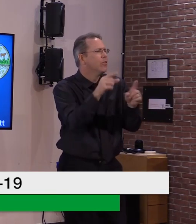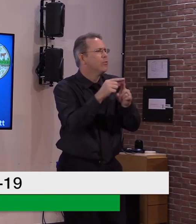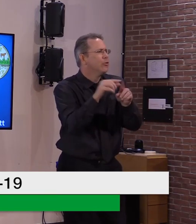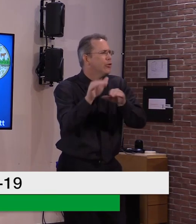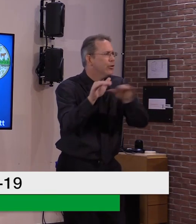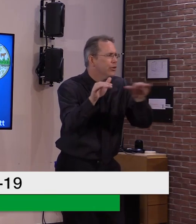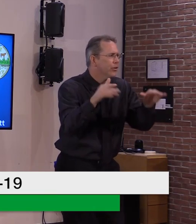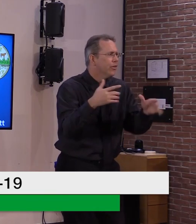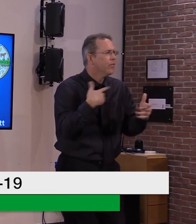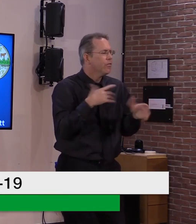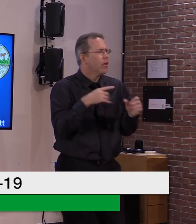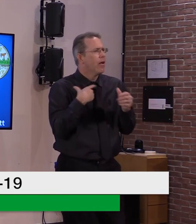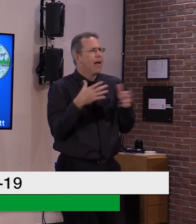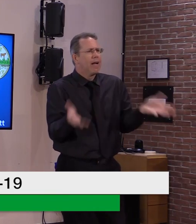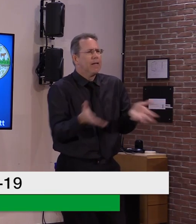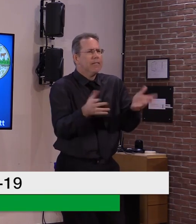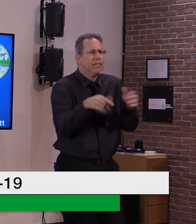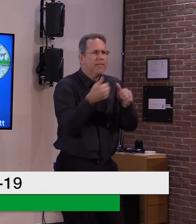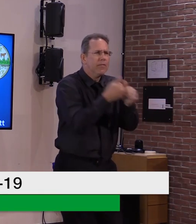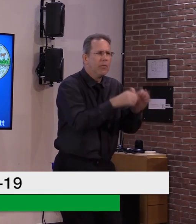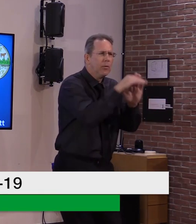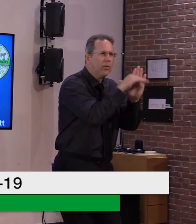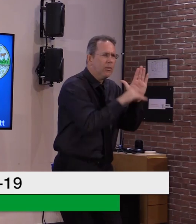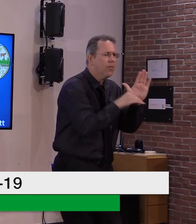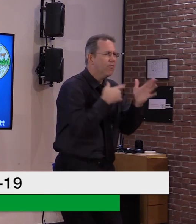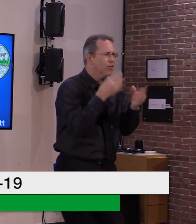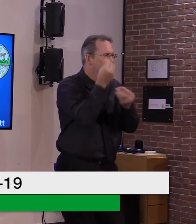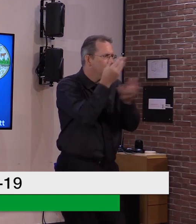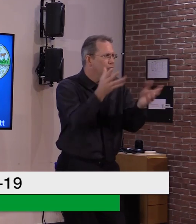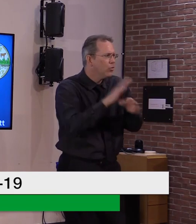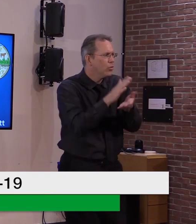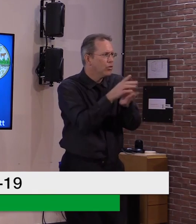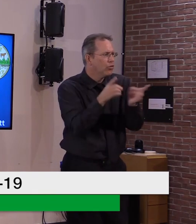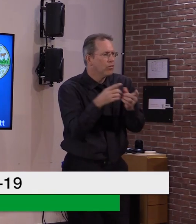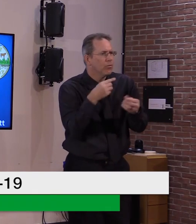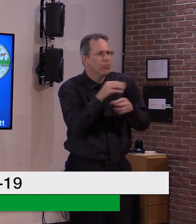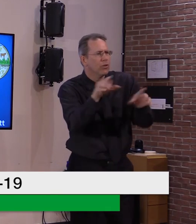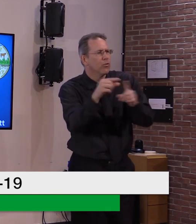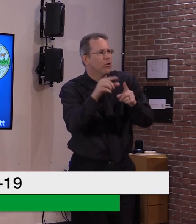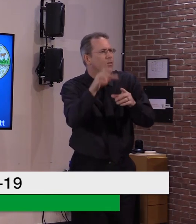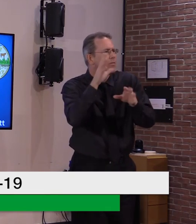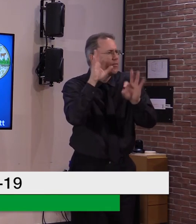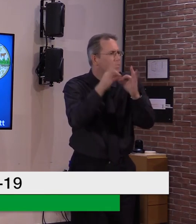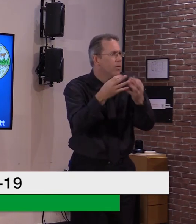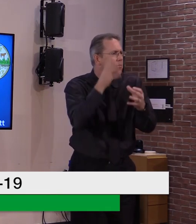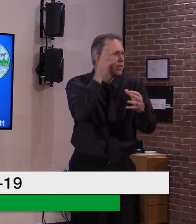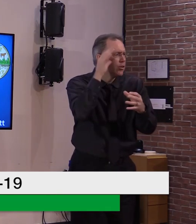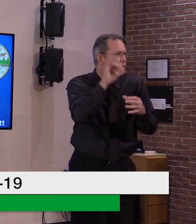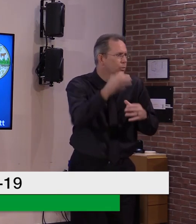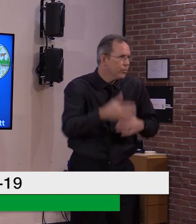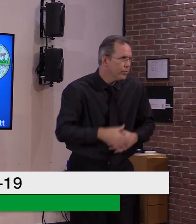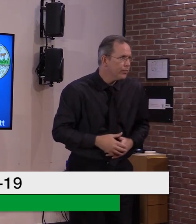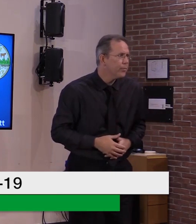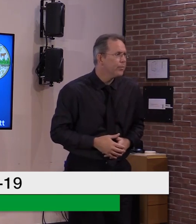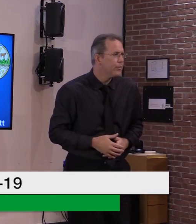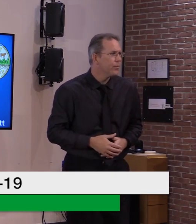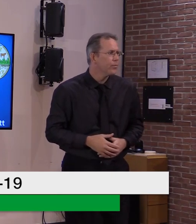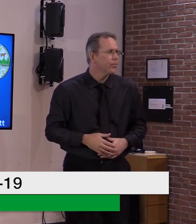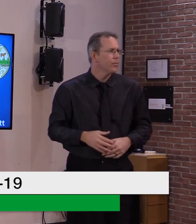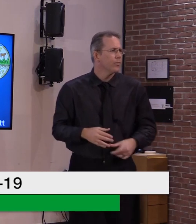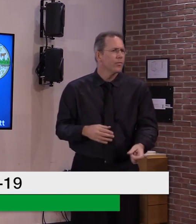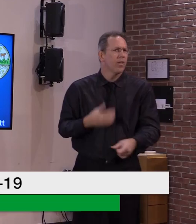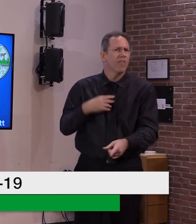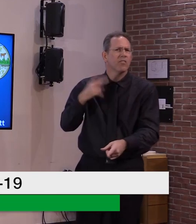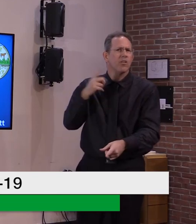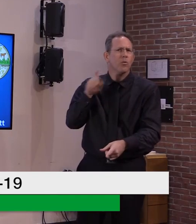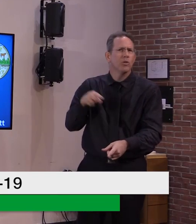the next several weeks okay good thank you um i had a second question for dr levine that's okay